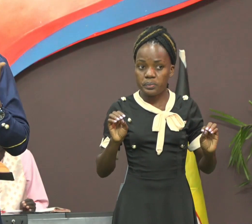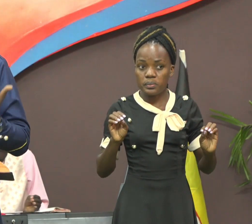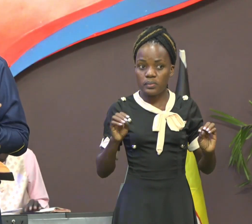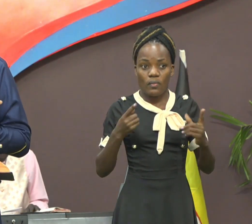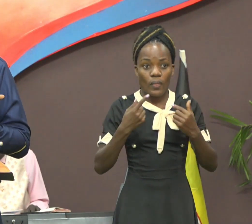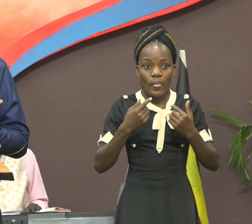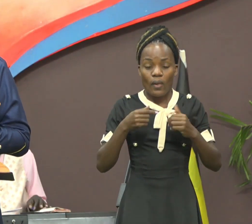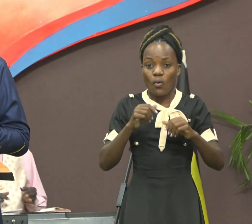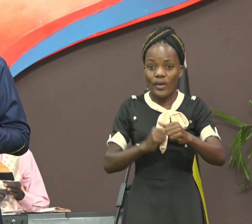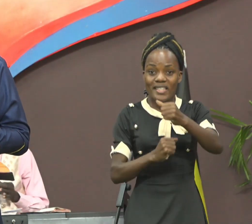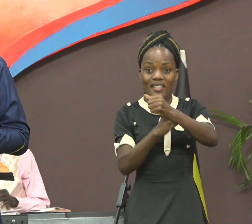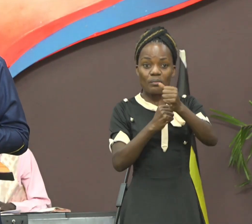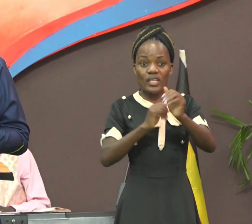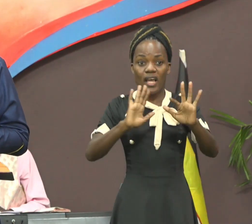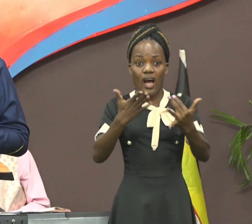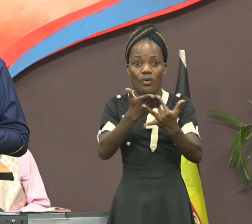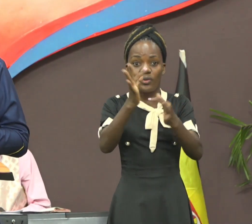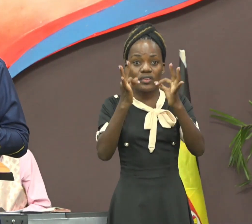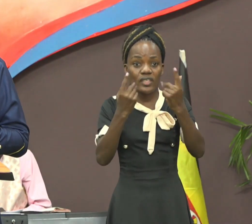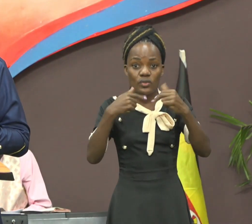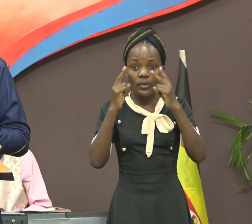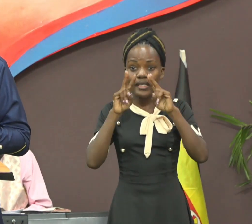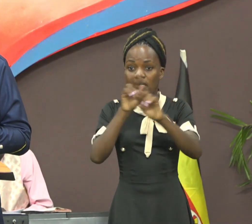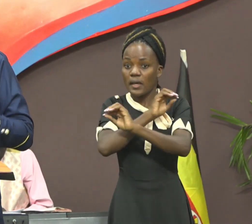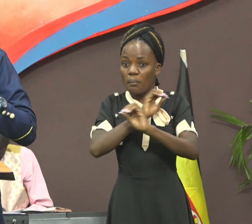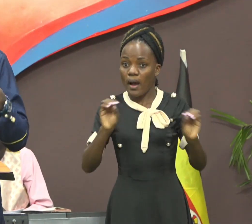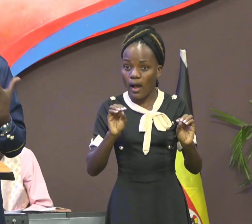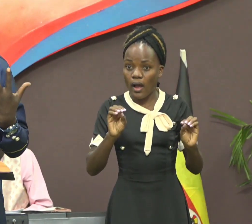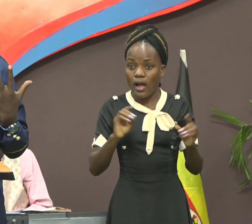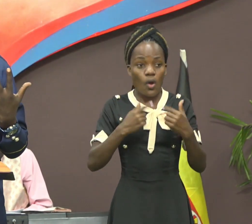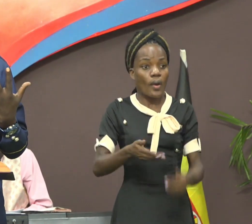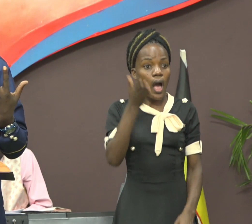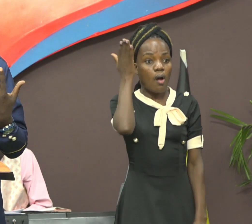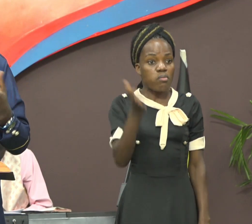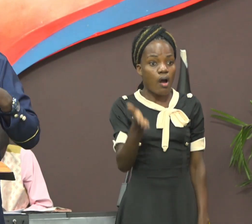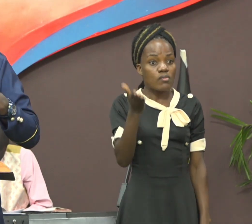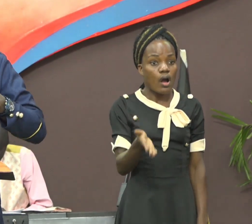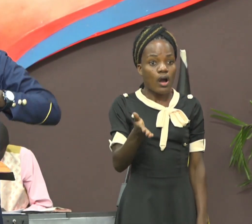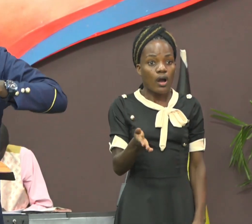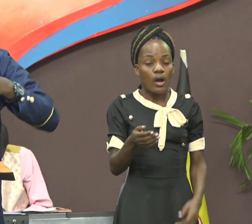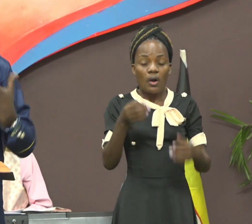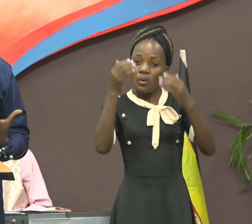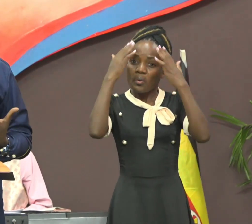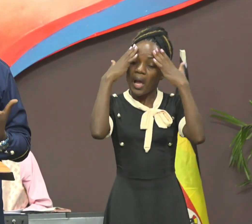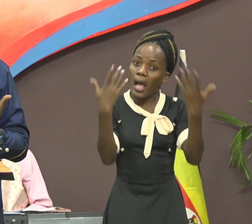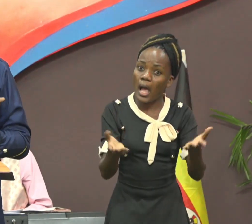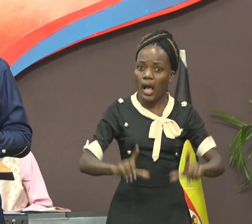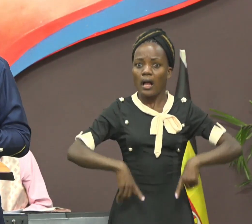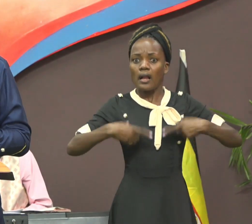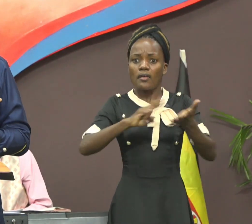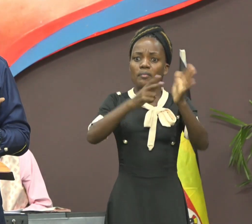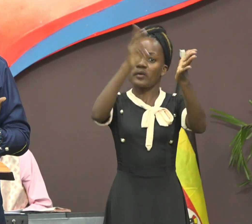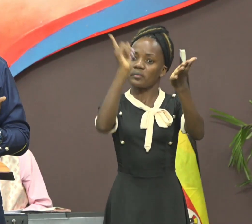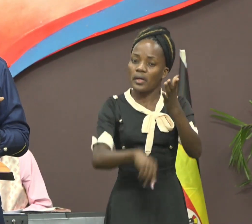Tuwanirirwa ebintu byetalaba na maaso. We are sustained by the things not seen by our eyes. We tuli. We are alive. Tetumanya obulamu kyeki. We don't know what